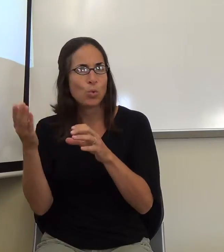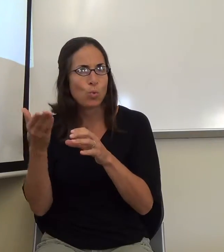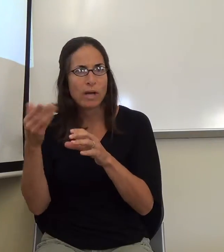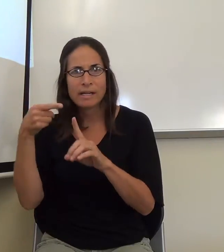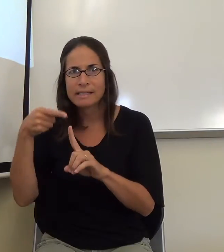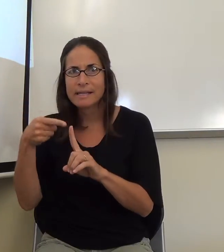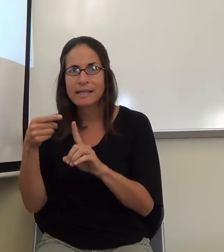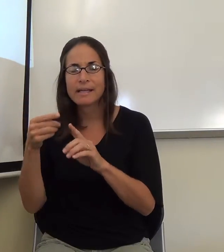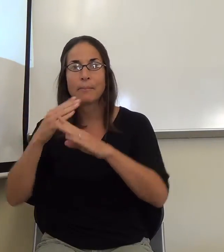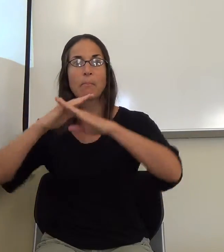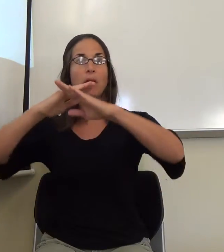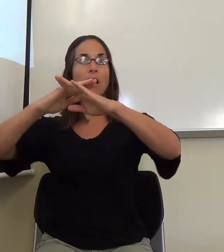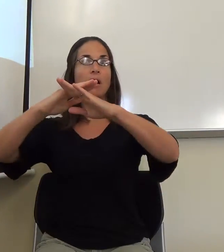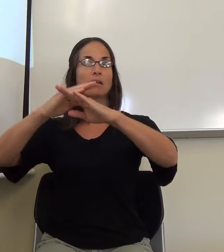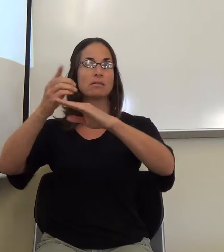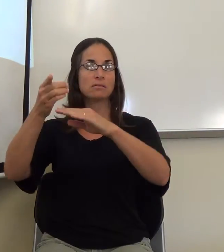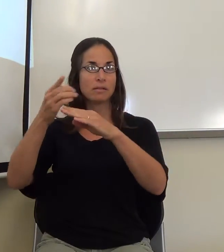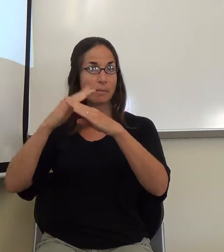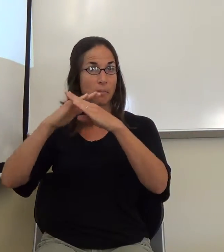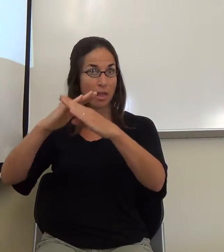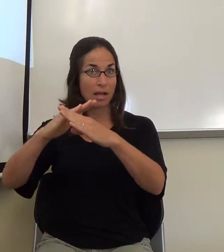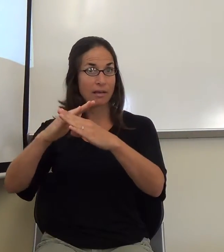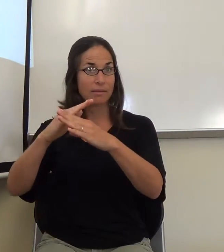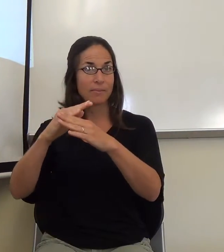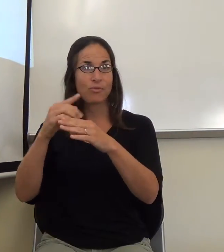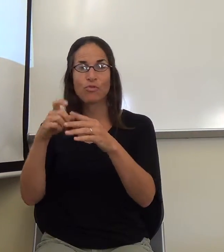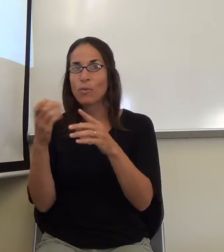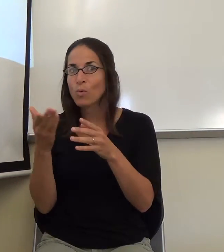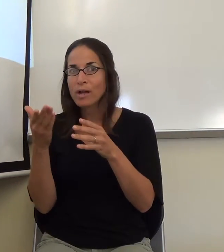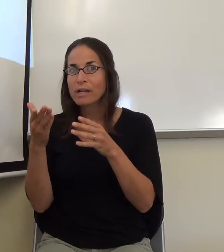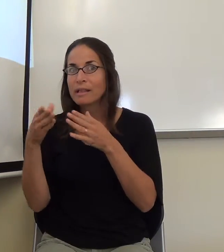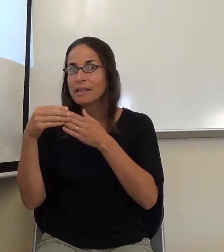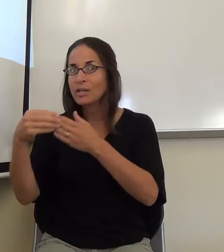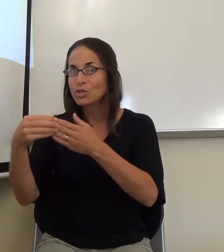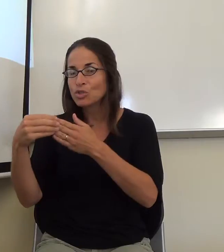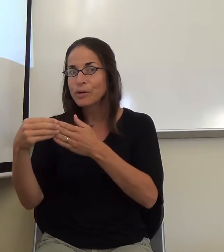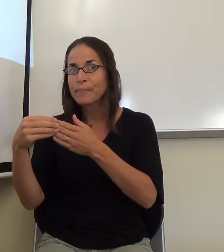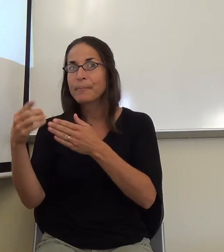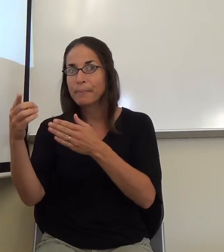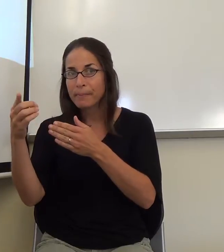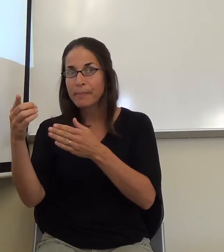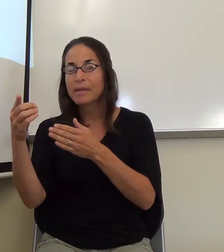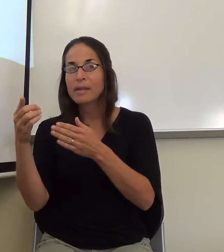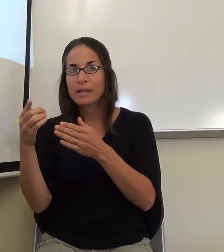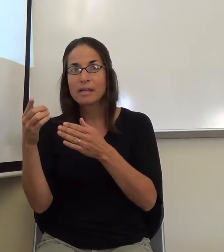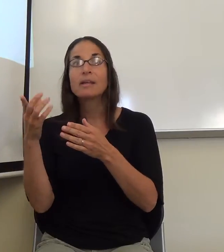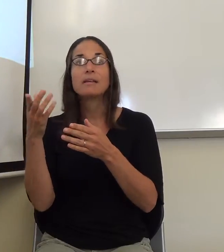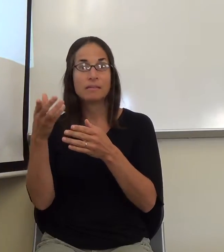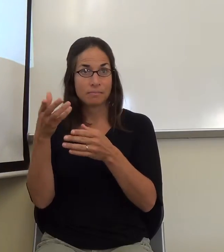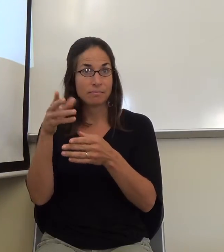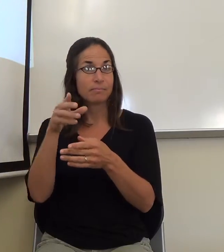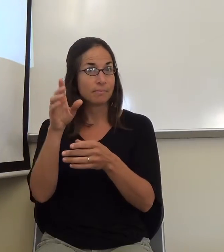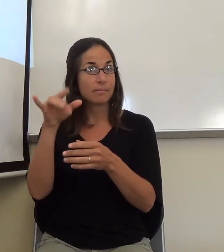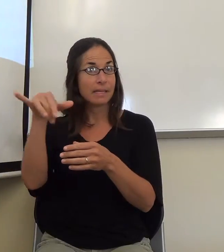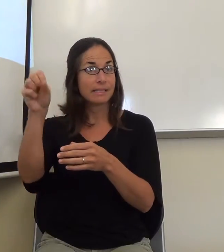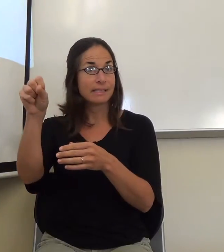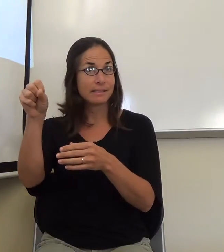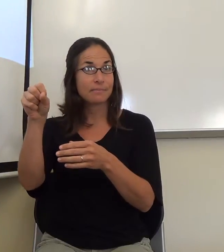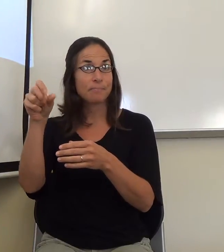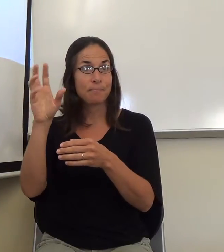keep Block them from what? Leadership. Okay, that's where this is, we need